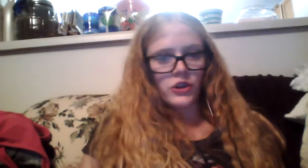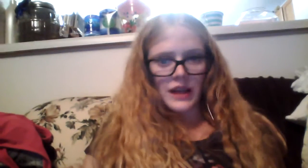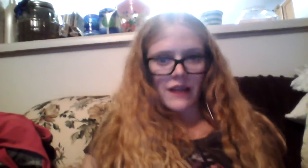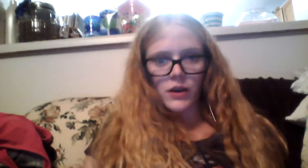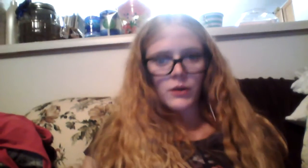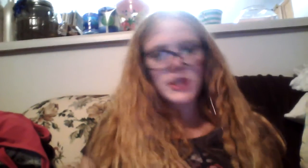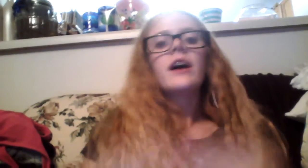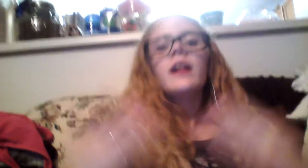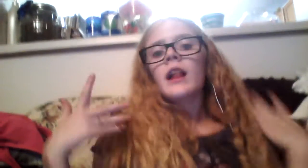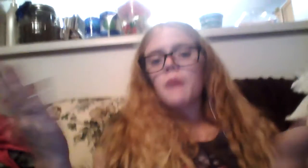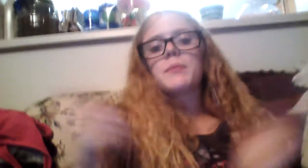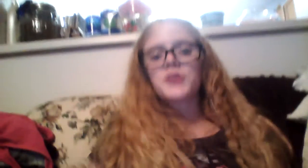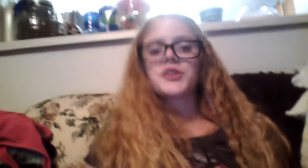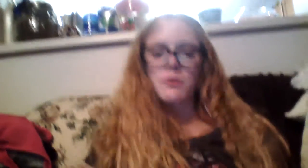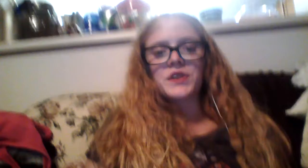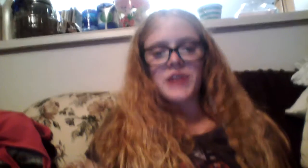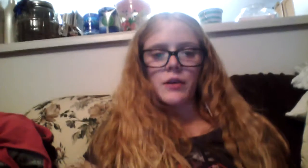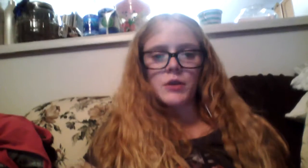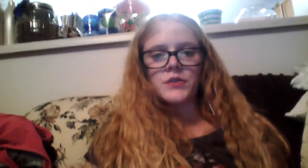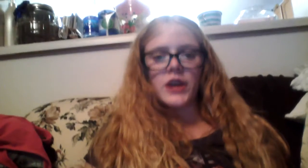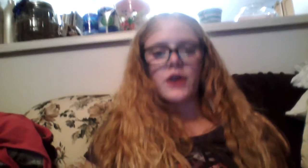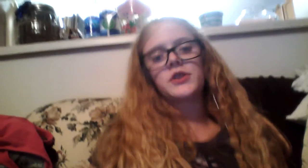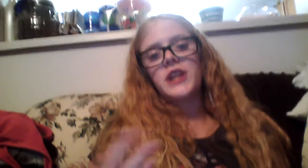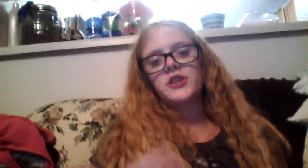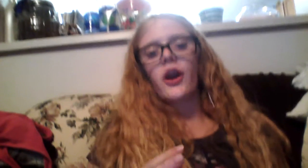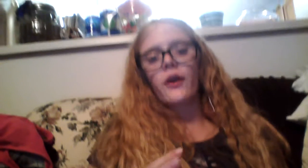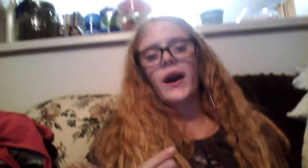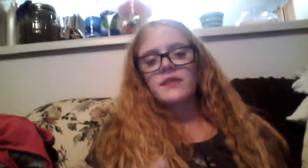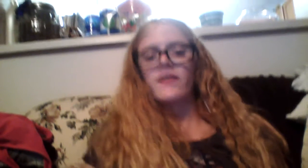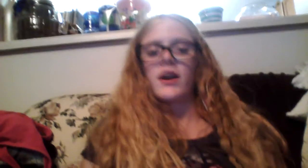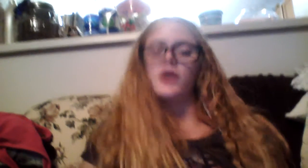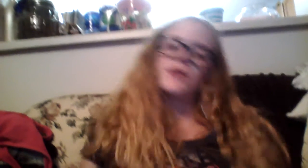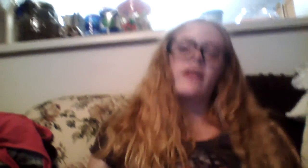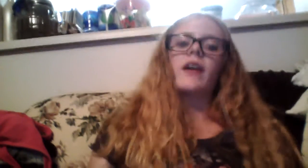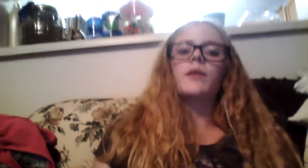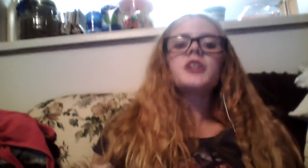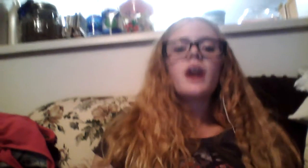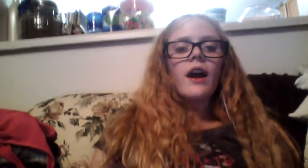sign language, I'll be posting more sign language videos teaching you guys how to do sign language.